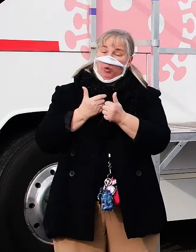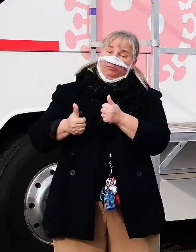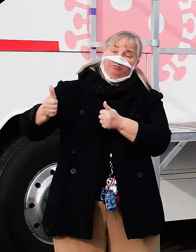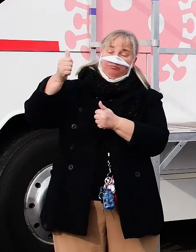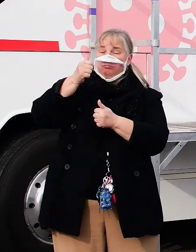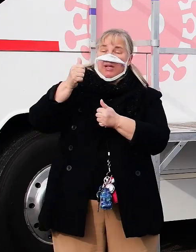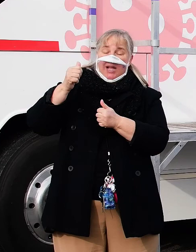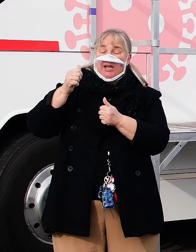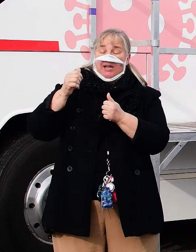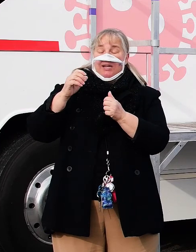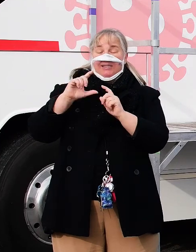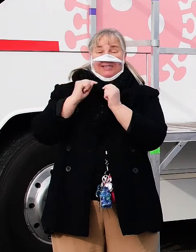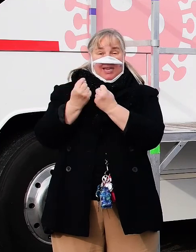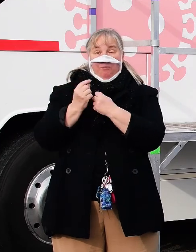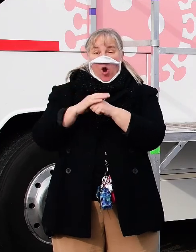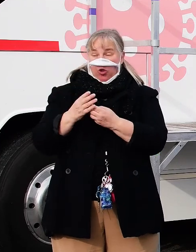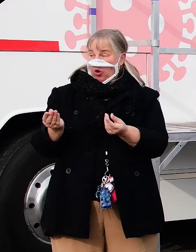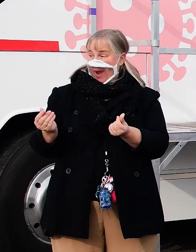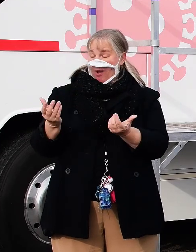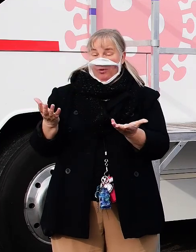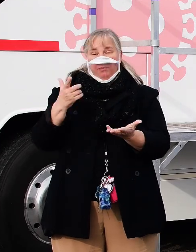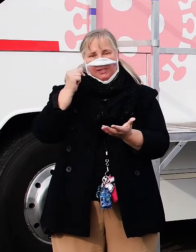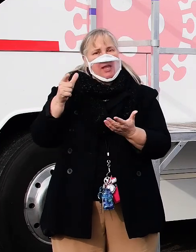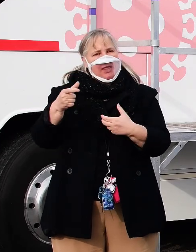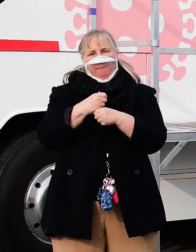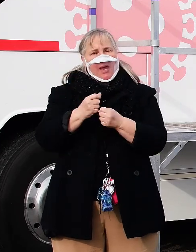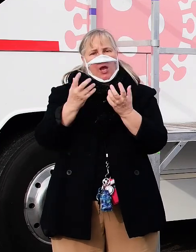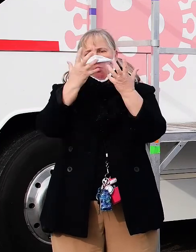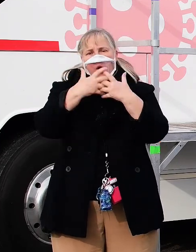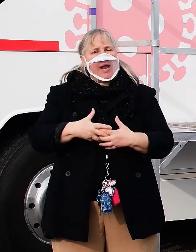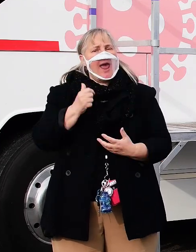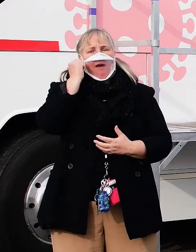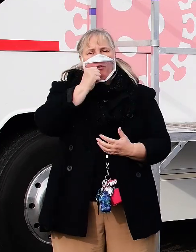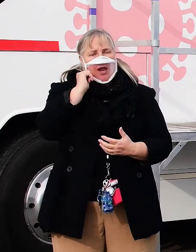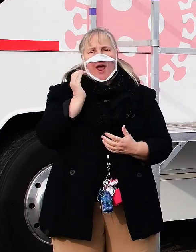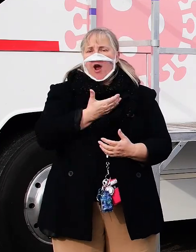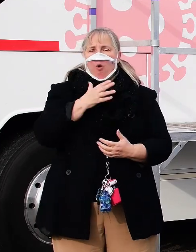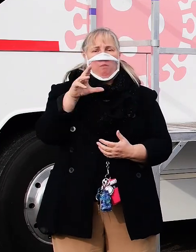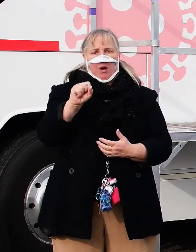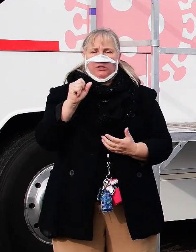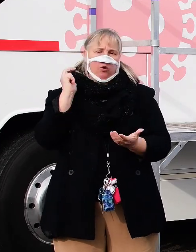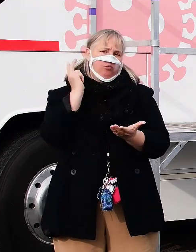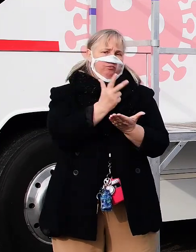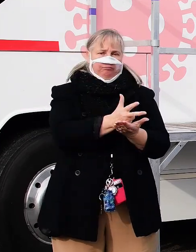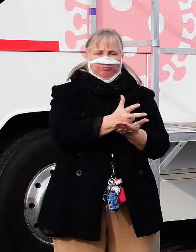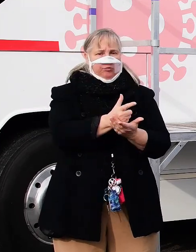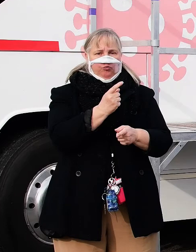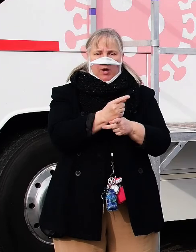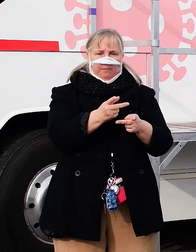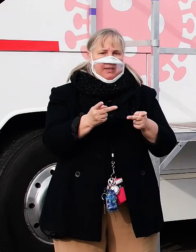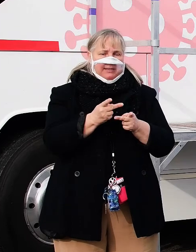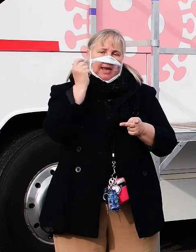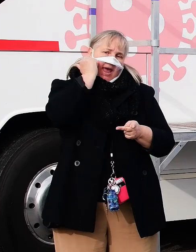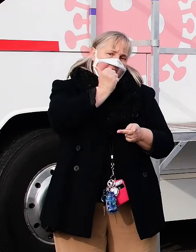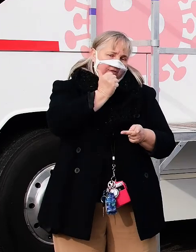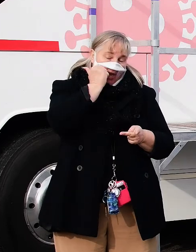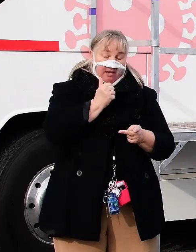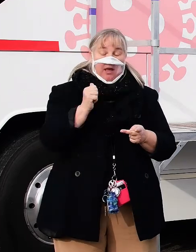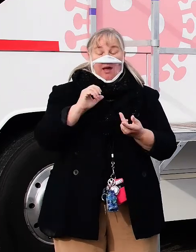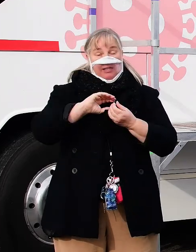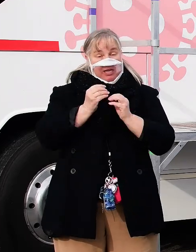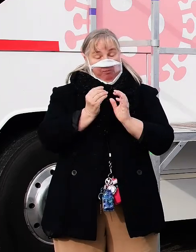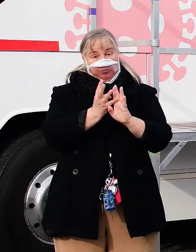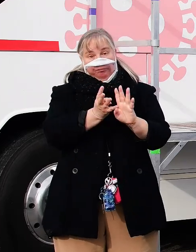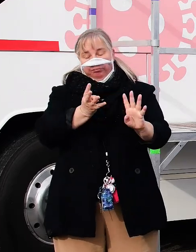team on ground because they've made it work every day. Our bus has been where it's supposed to be every single day. The volume has been